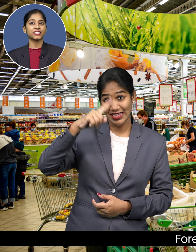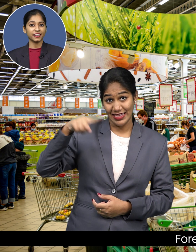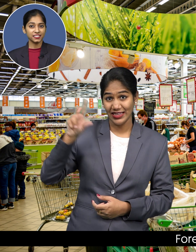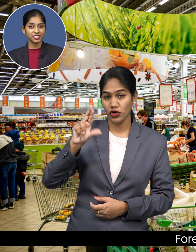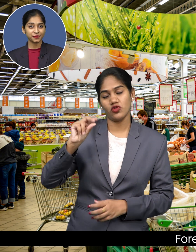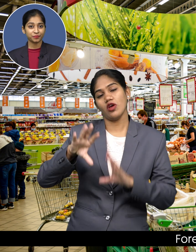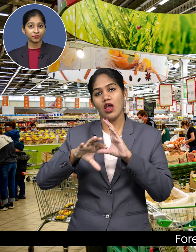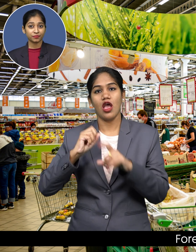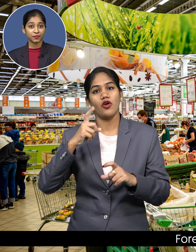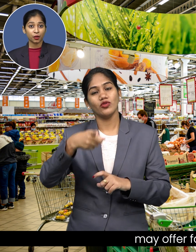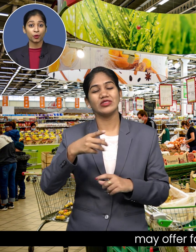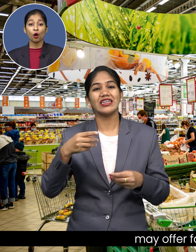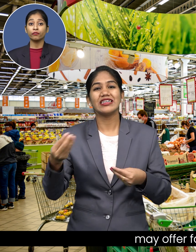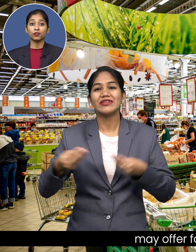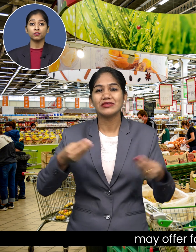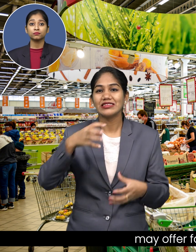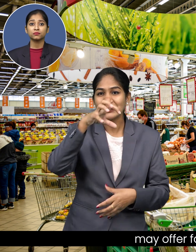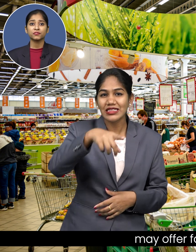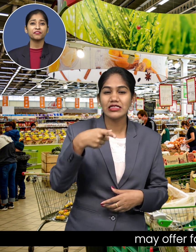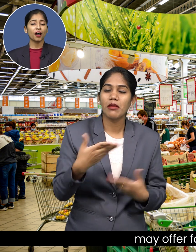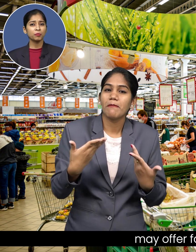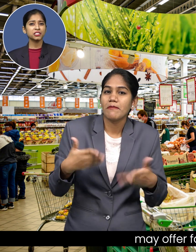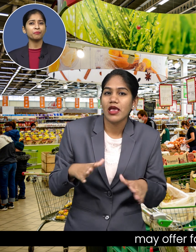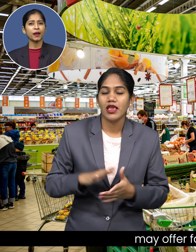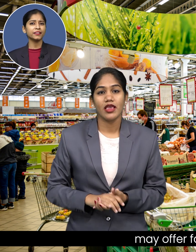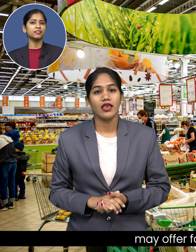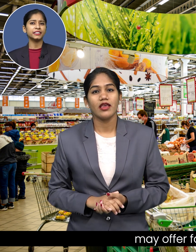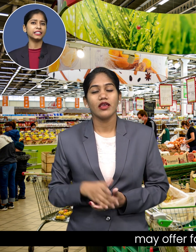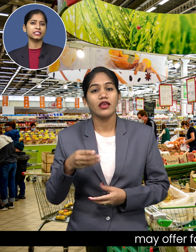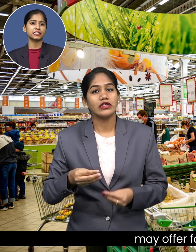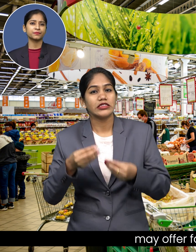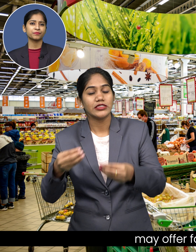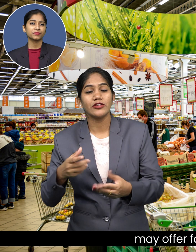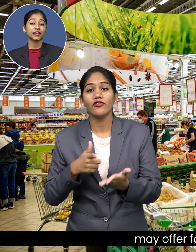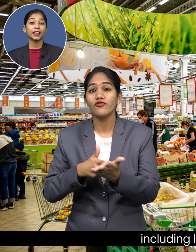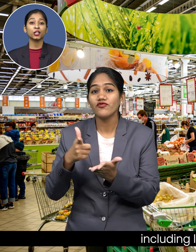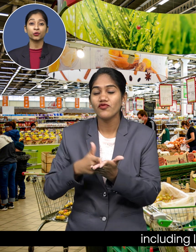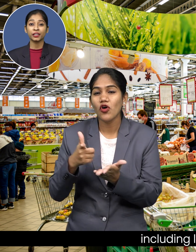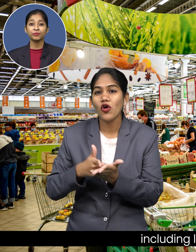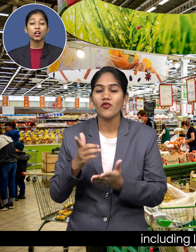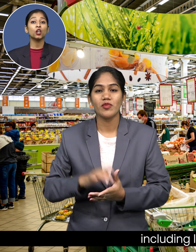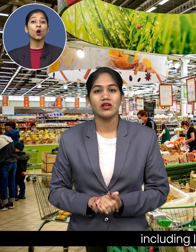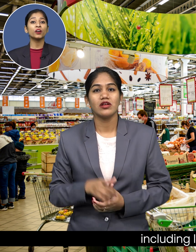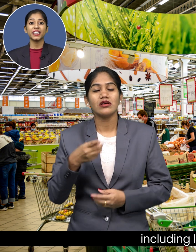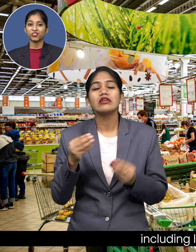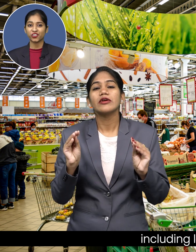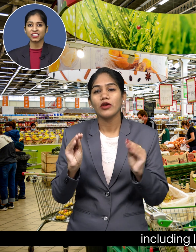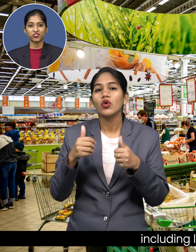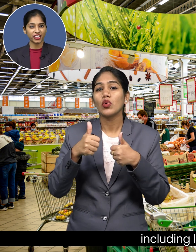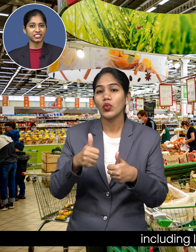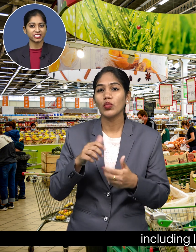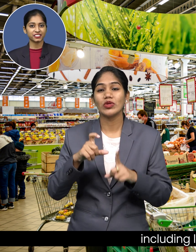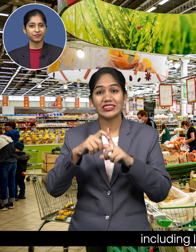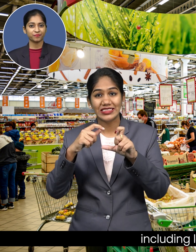Foreign retailers may offer farmers better deals, including lower